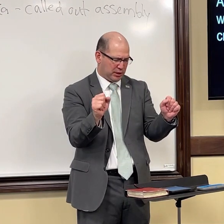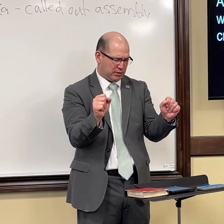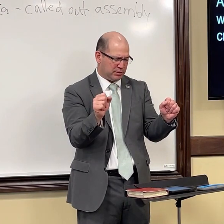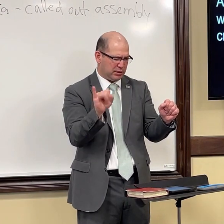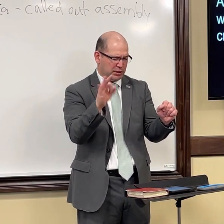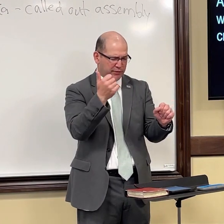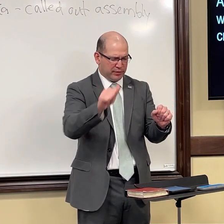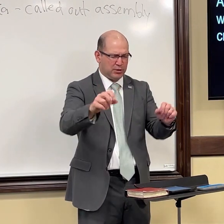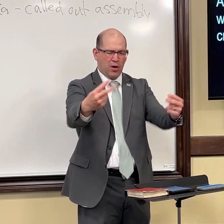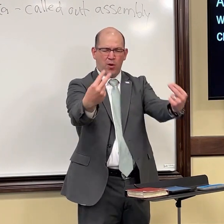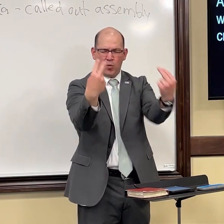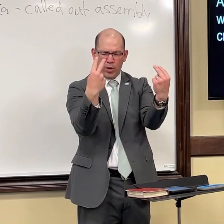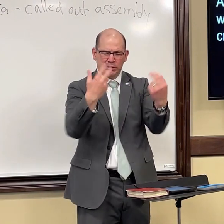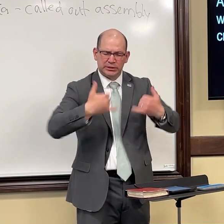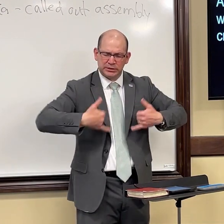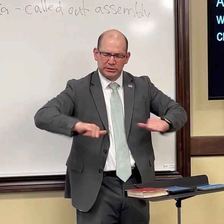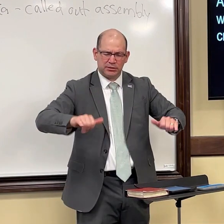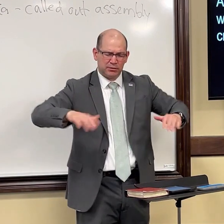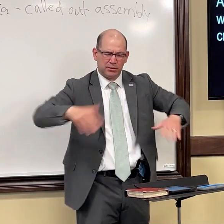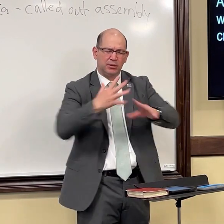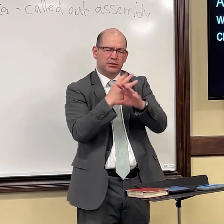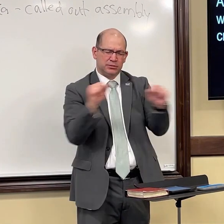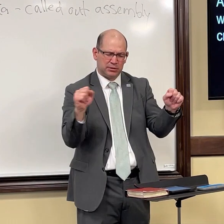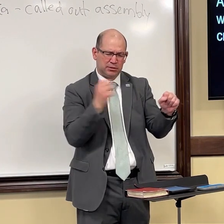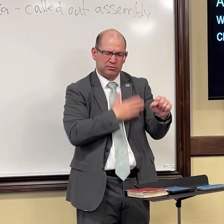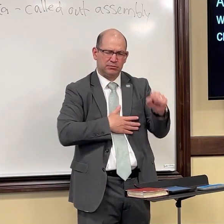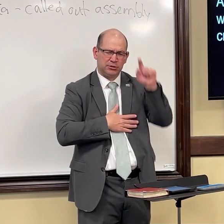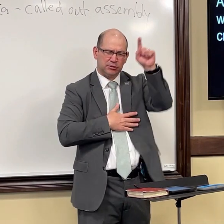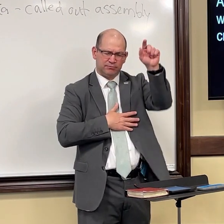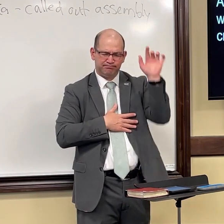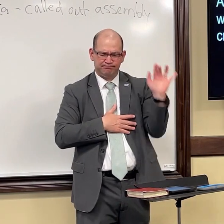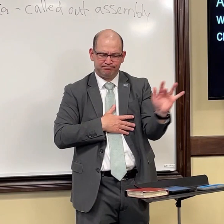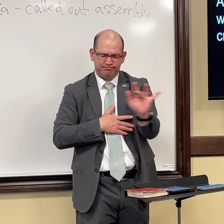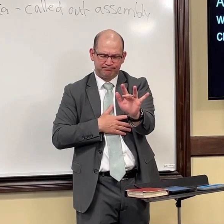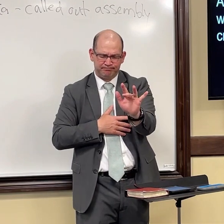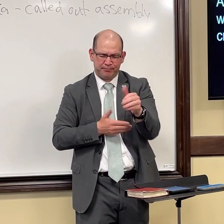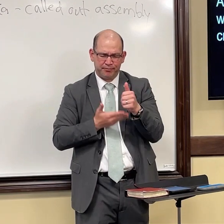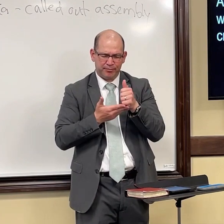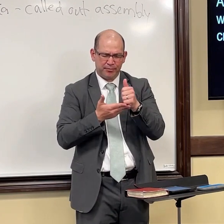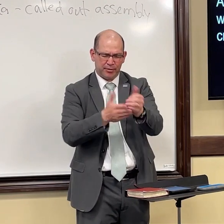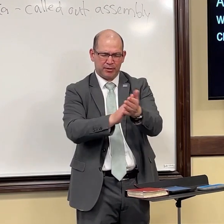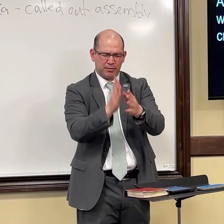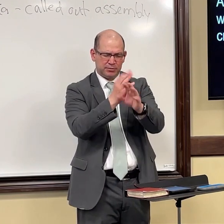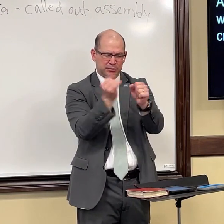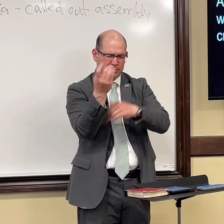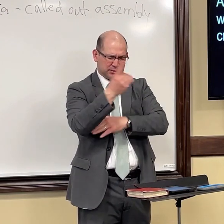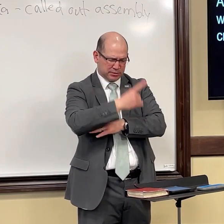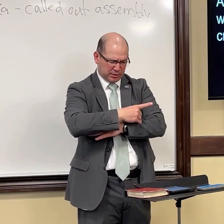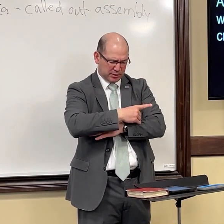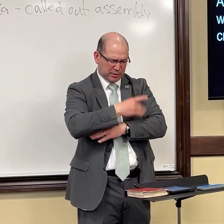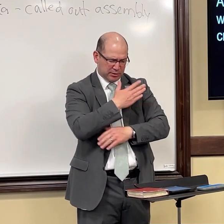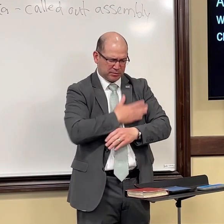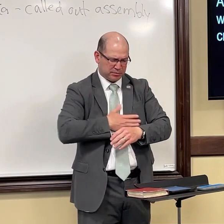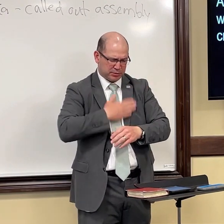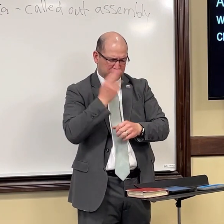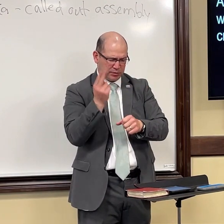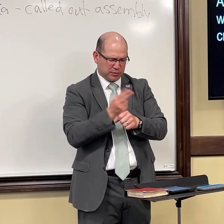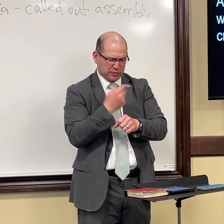If there are any who are still not saved, anyone who's watching, still not saved, I pray that you'd work in their heart and help them to become saved